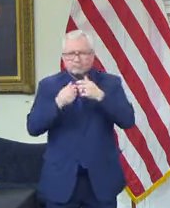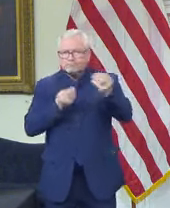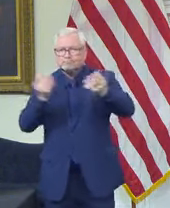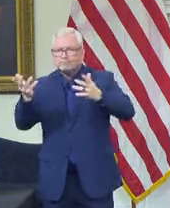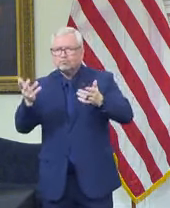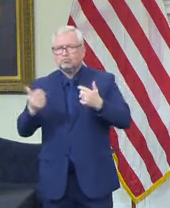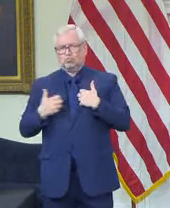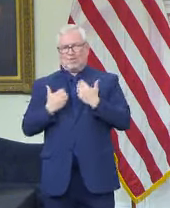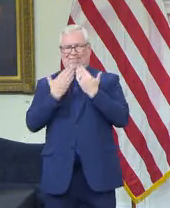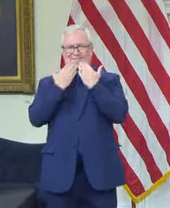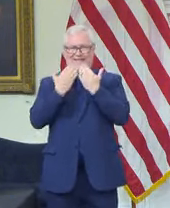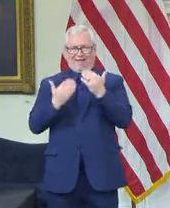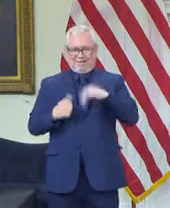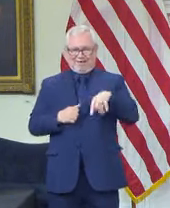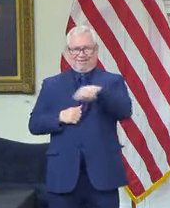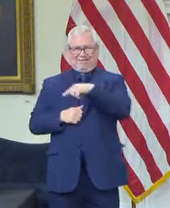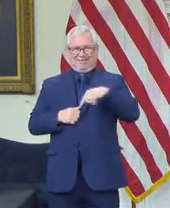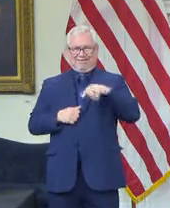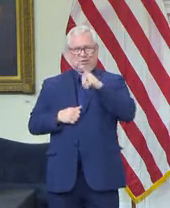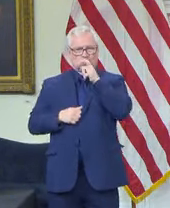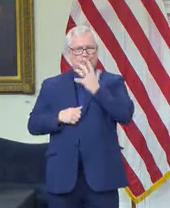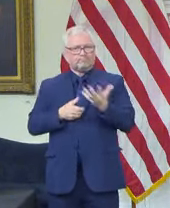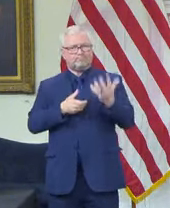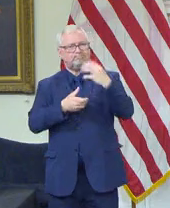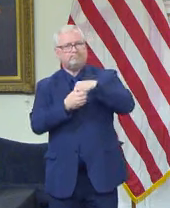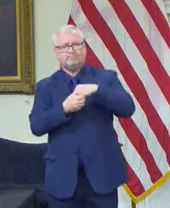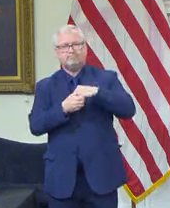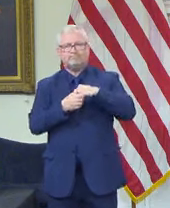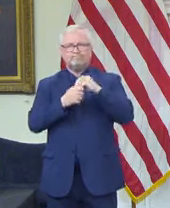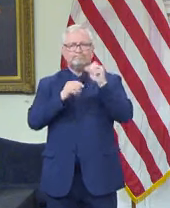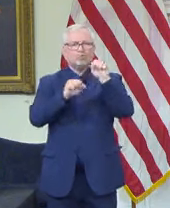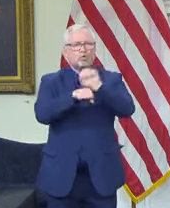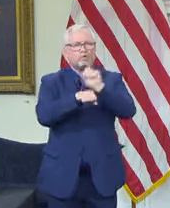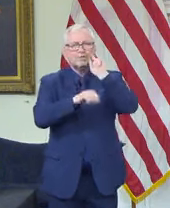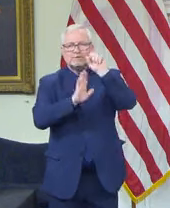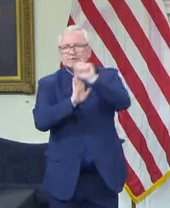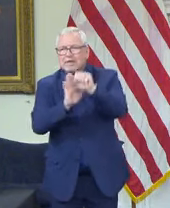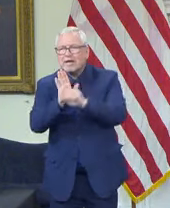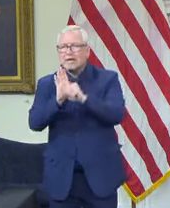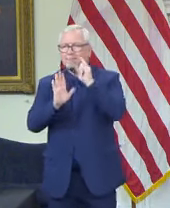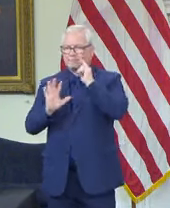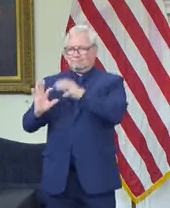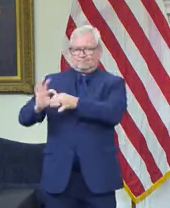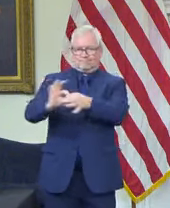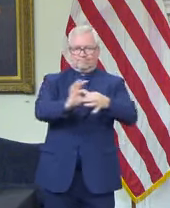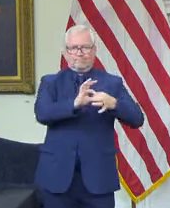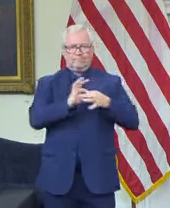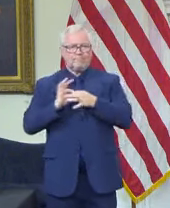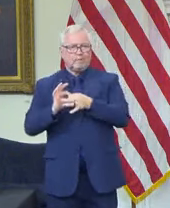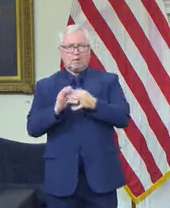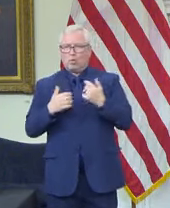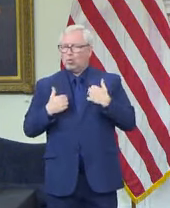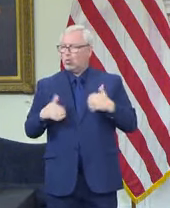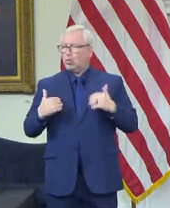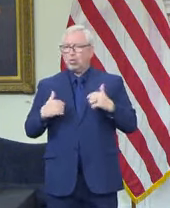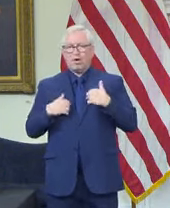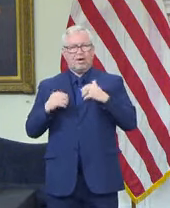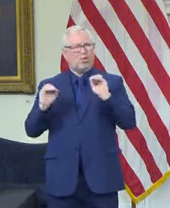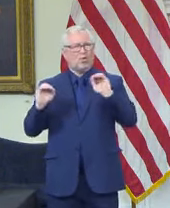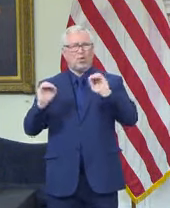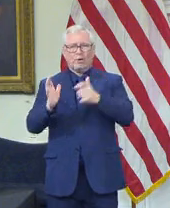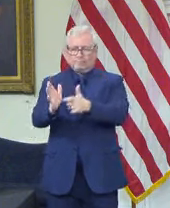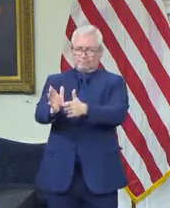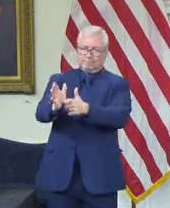officials. Without any mask mandate, we're ranked number 5 in the nation for the percentage of